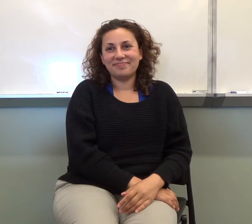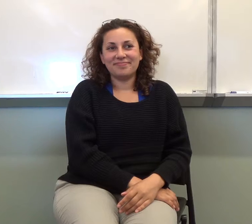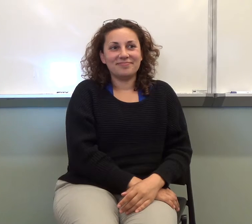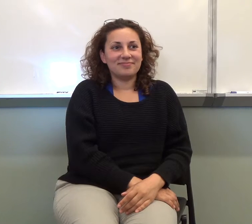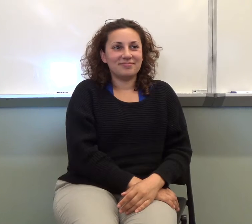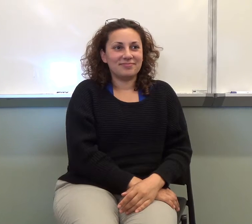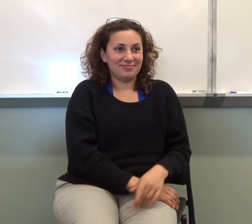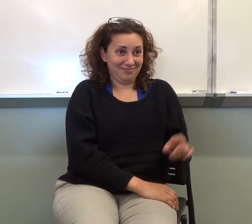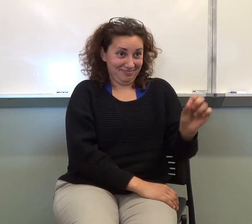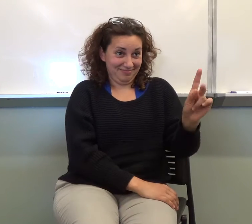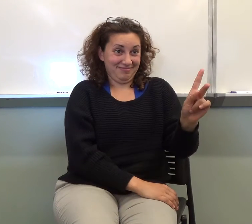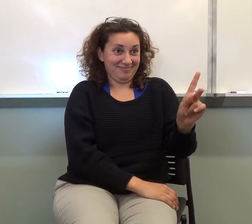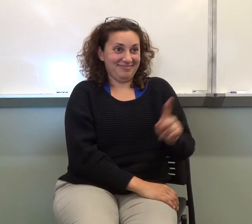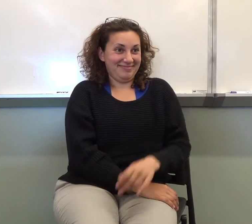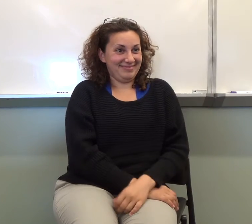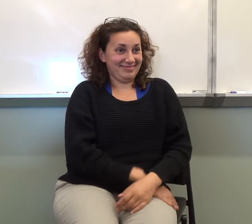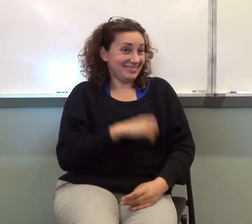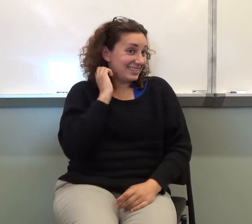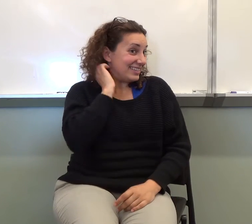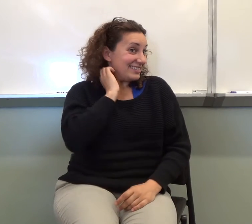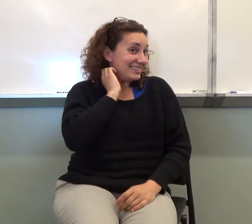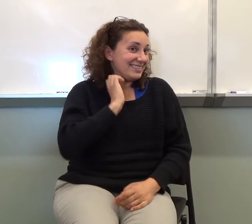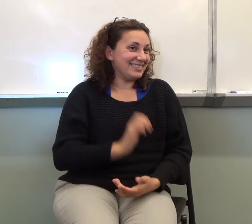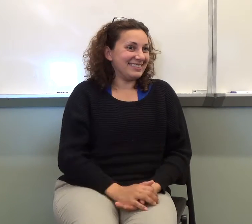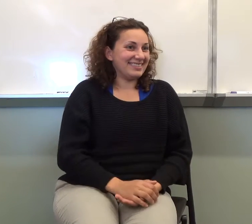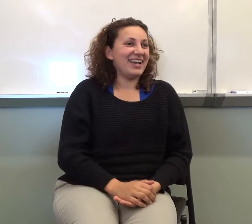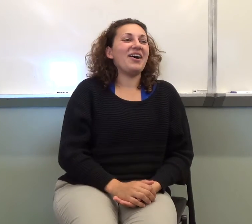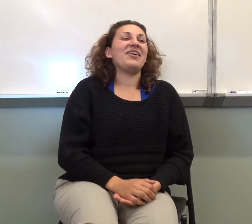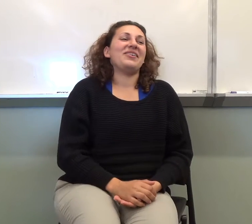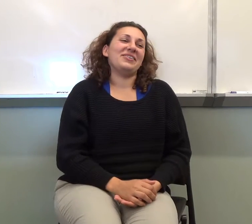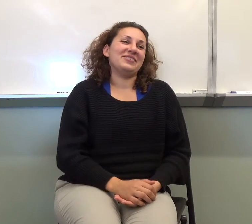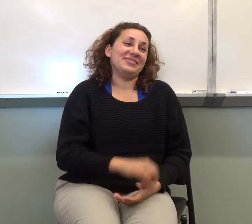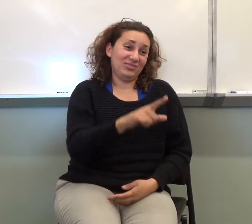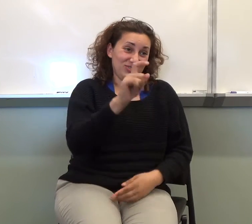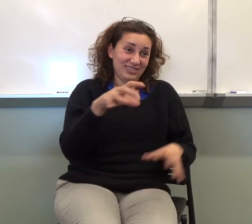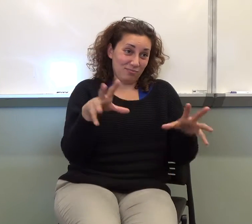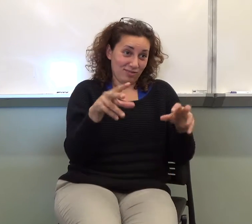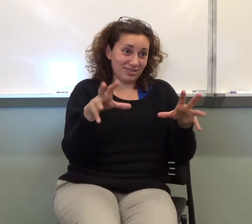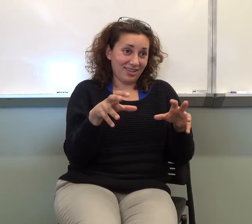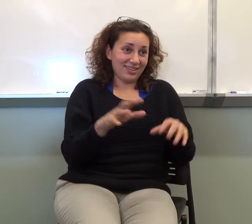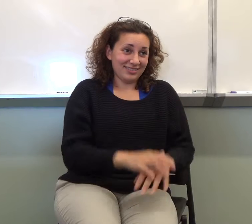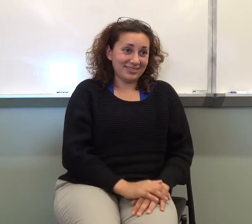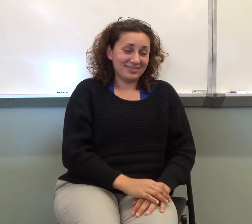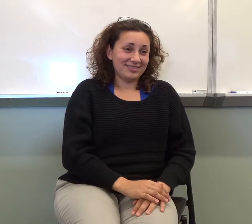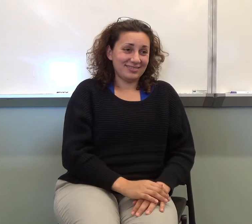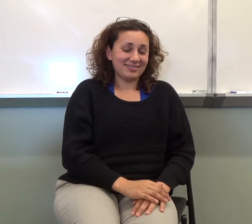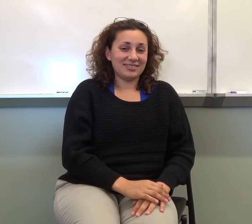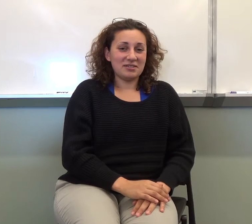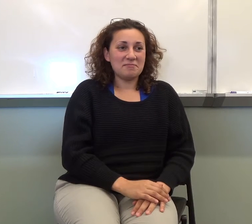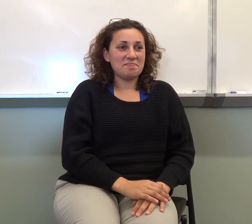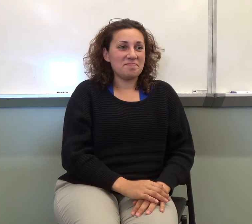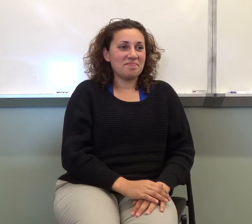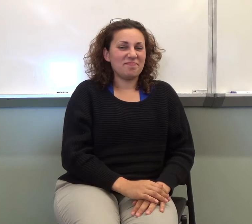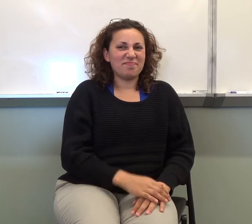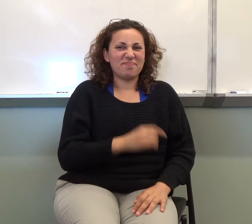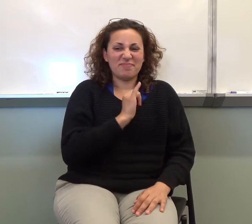So it's a very simple idea. That's as much as we're going to do with it. just to give you some sense of how it can get